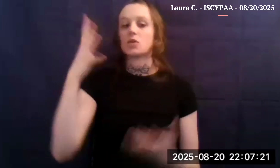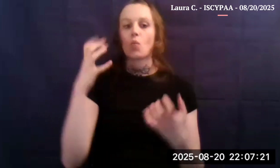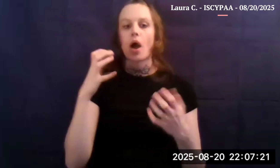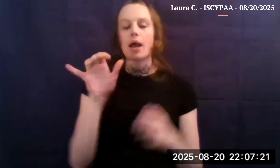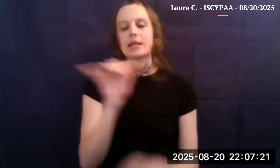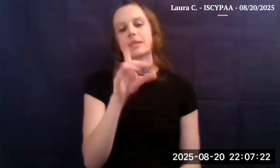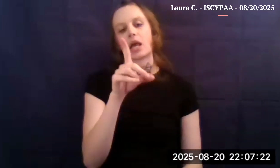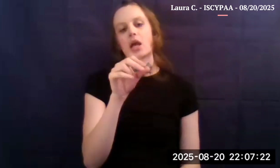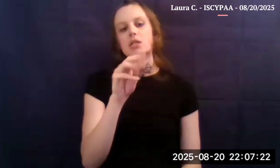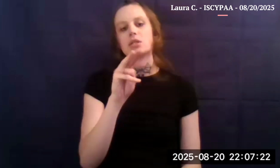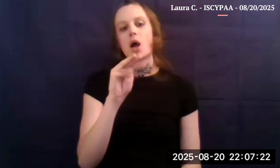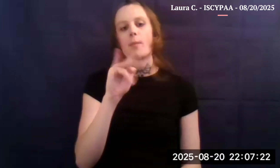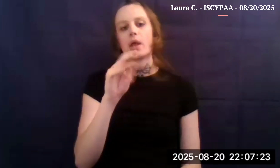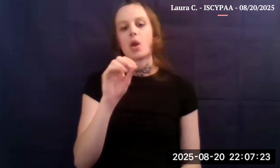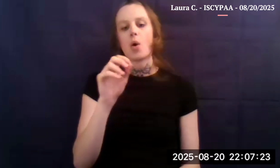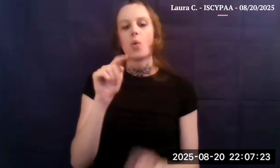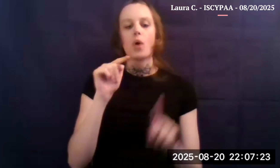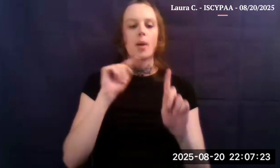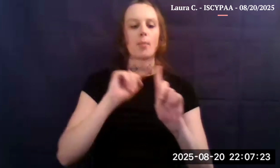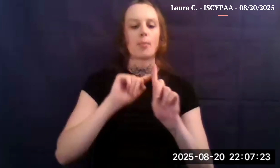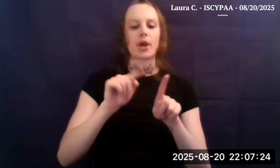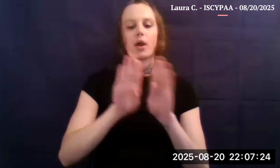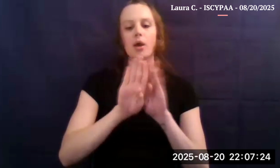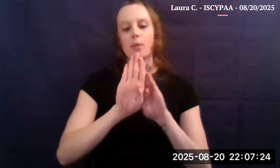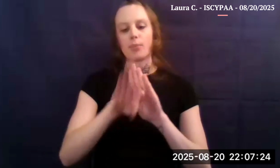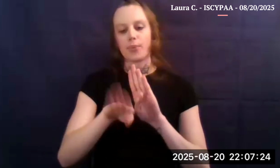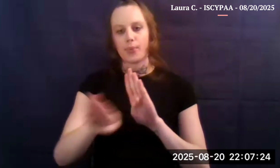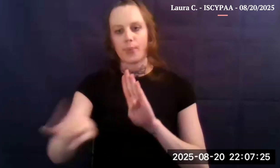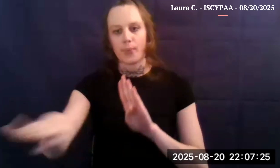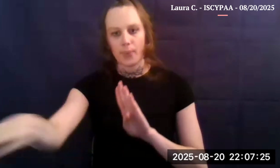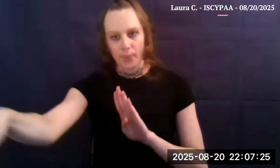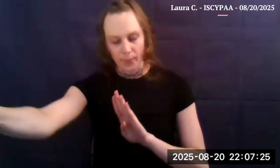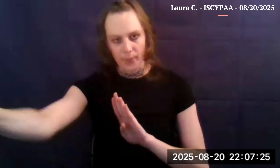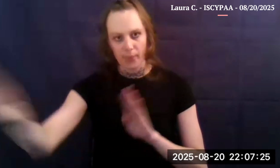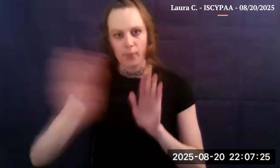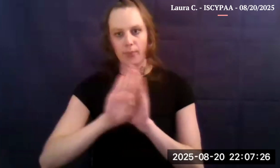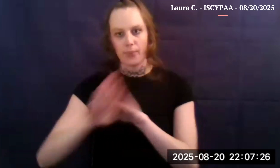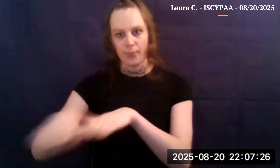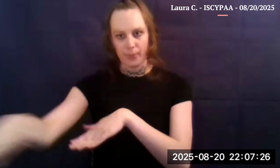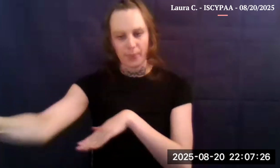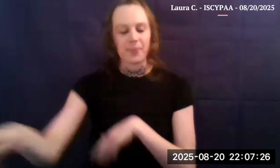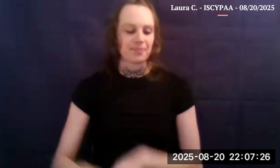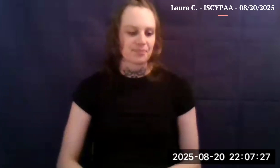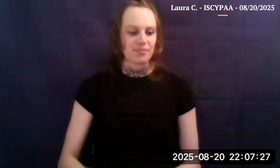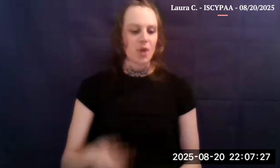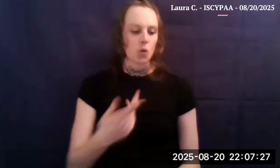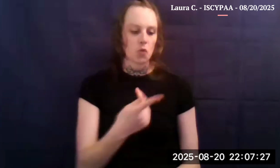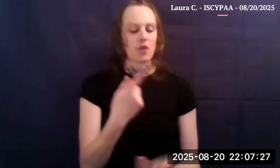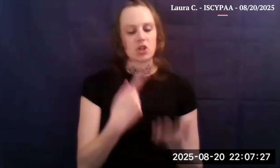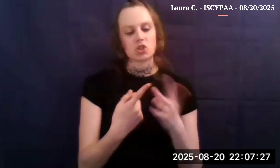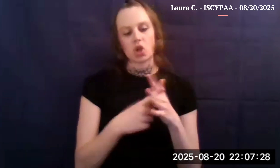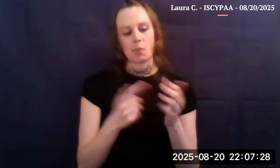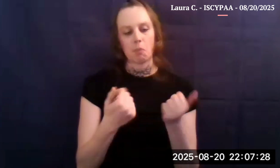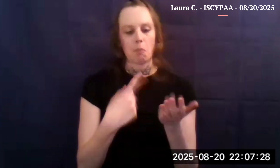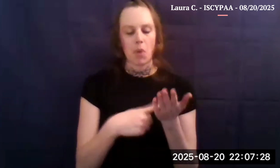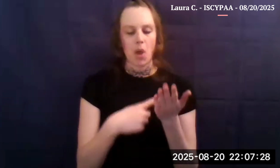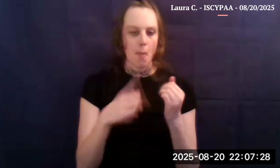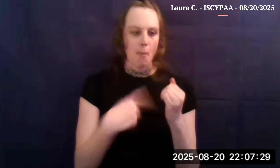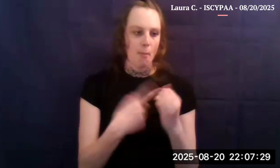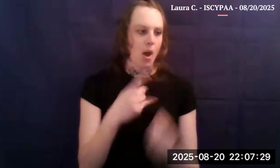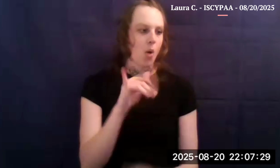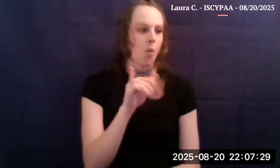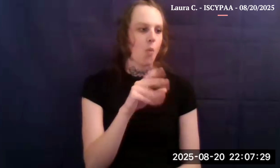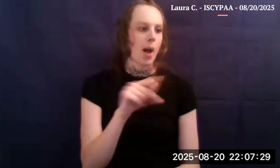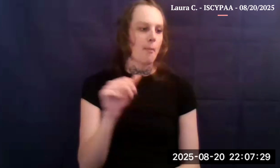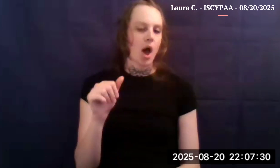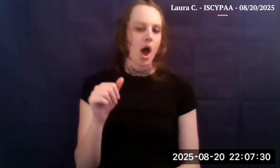like falls into place, right? So we start talking about ISCYPAA, and I start talking about I want to bring YPAA to the Elgin area. I would